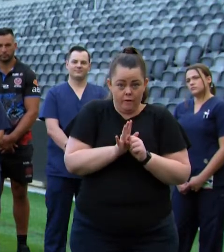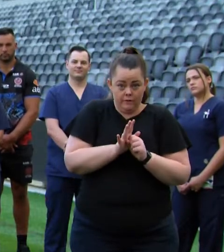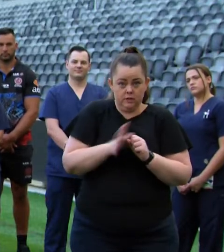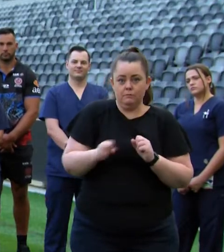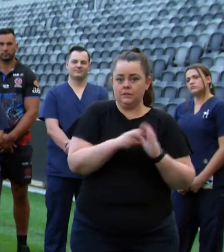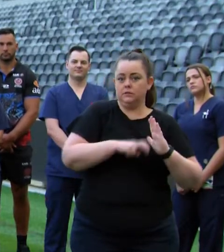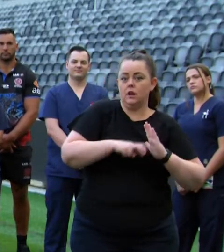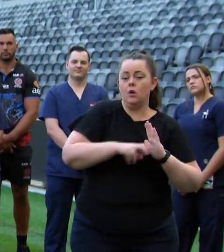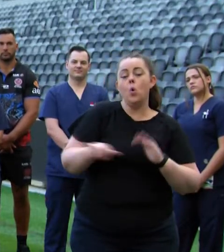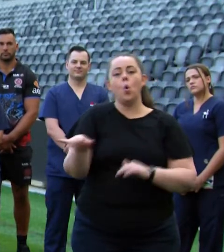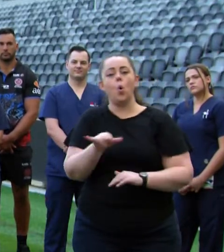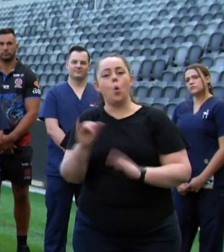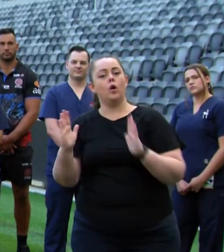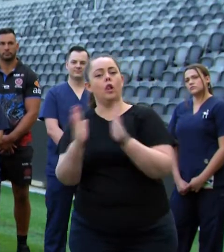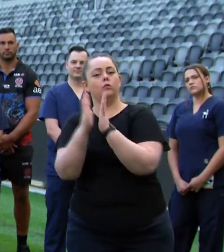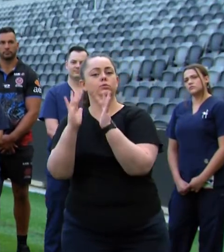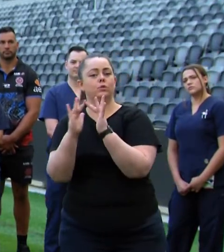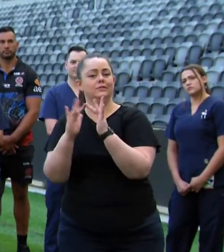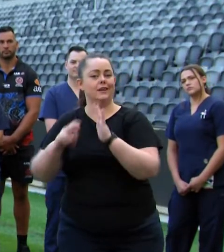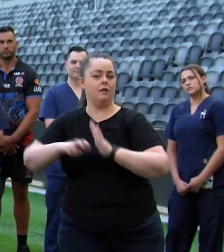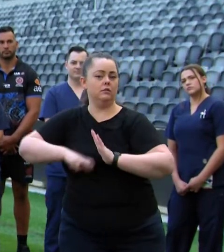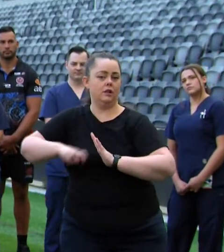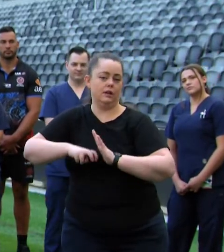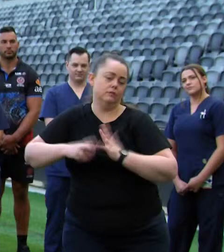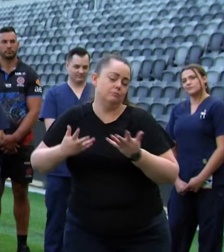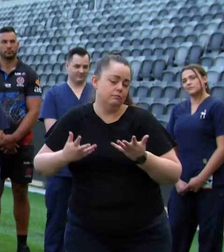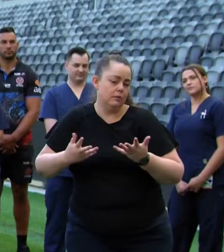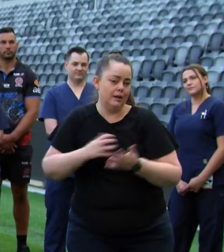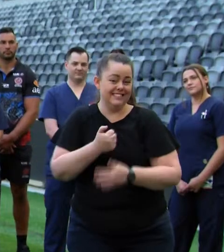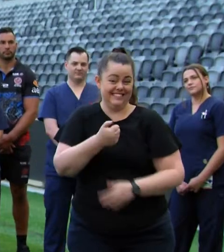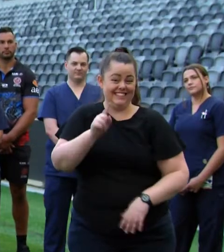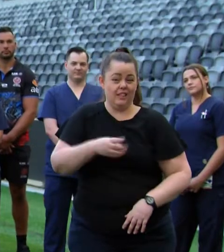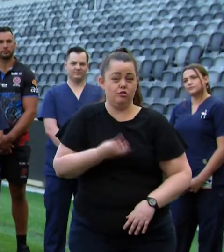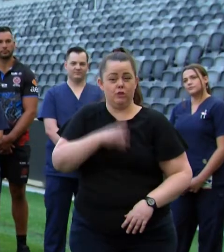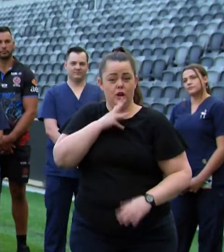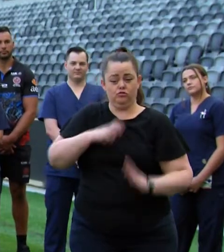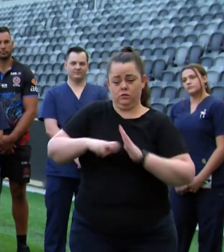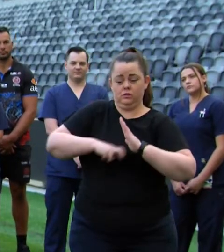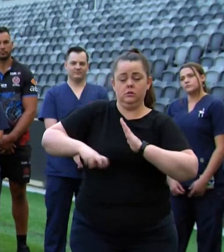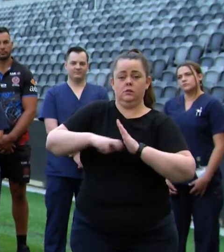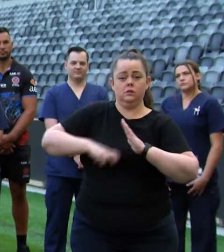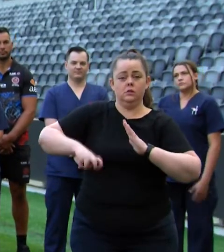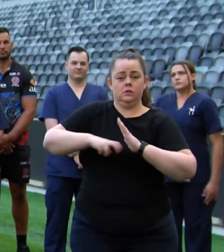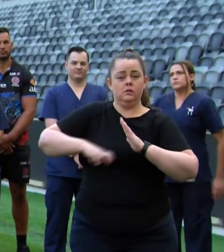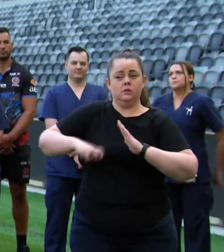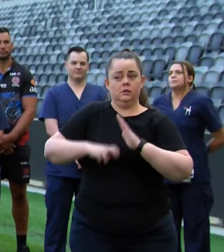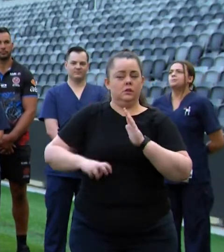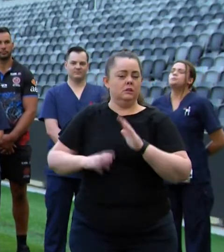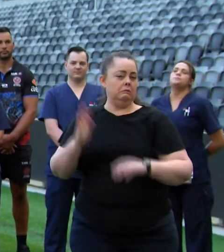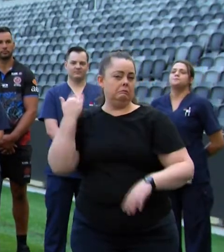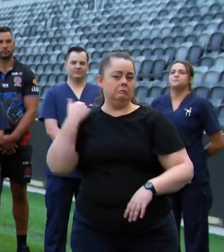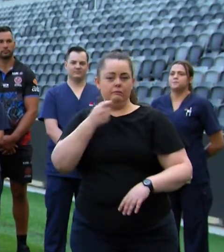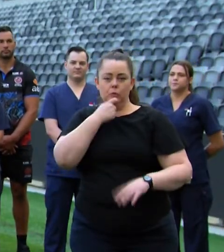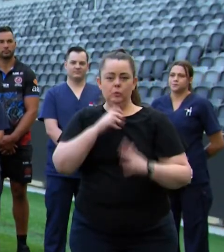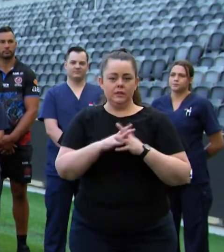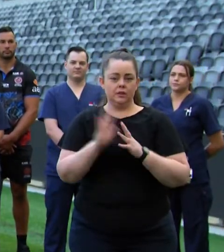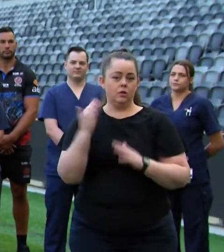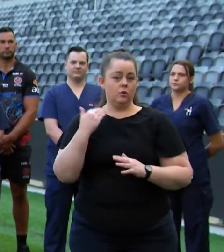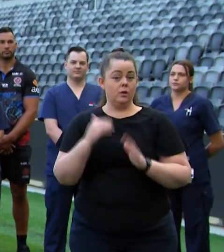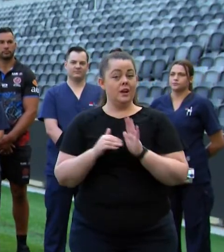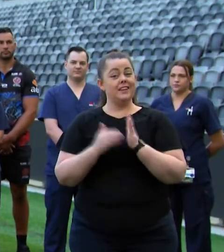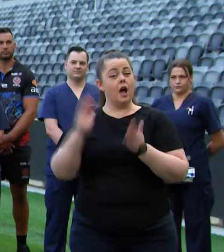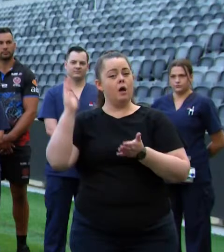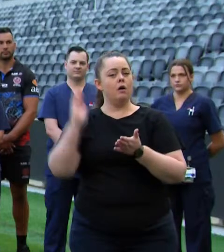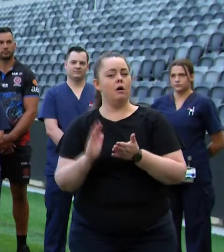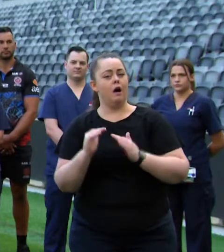or they were close contacts. The latest advice I've had is that now those numbers have dropped to just over 2,000,